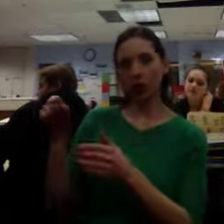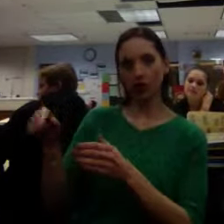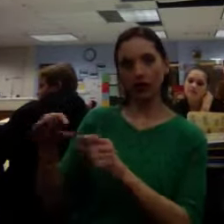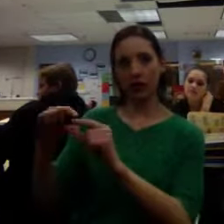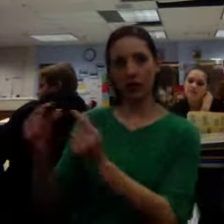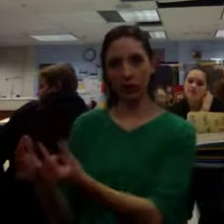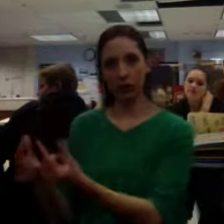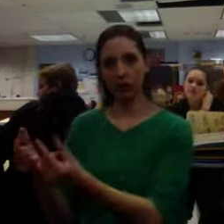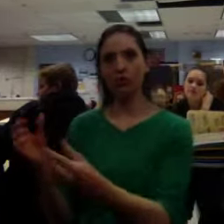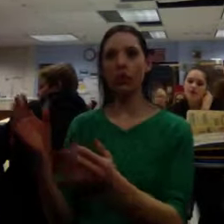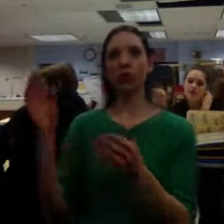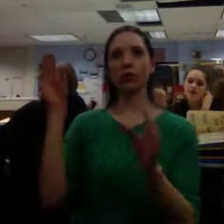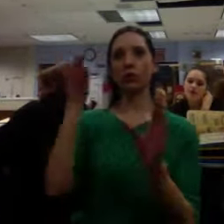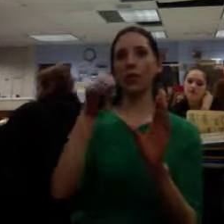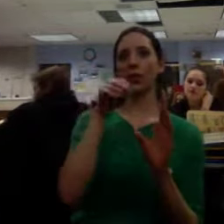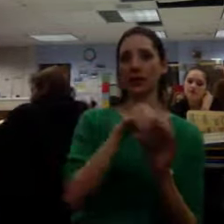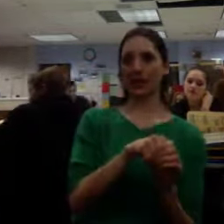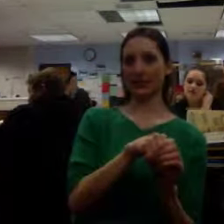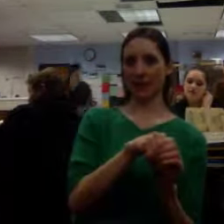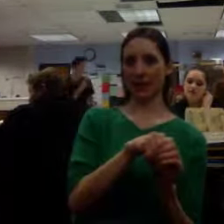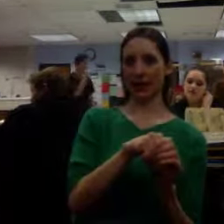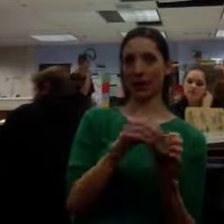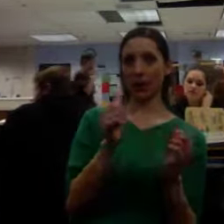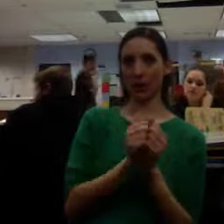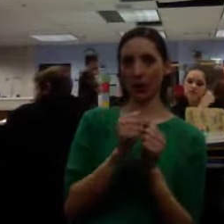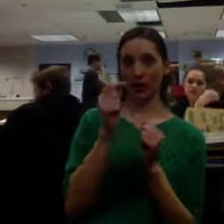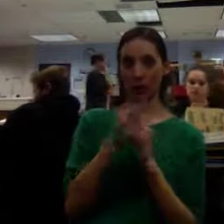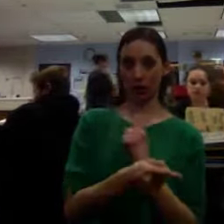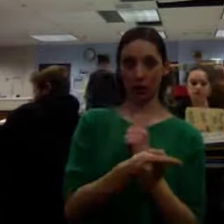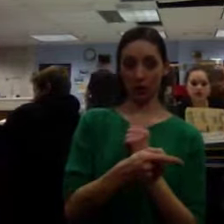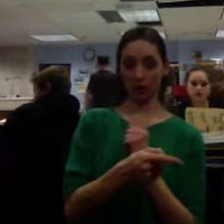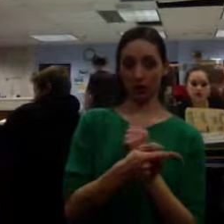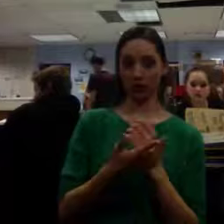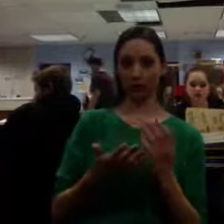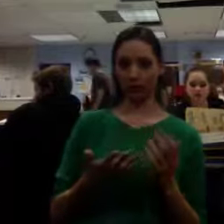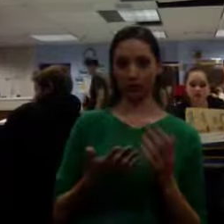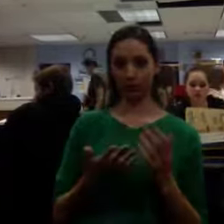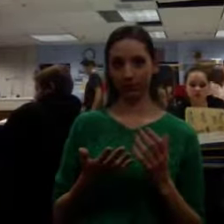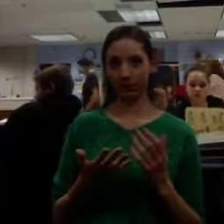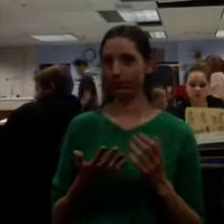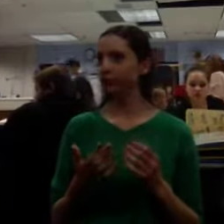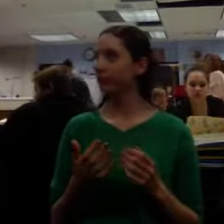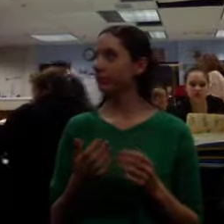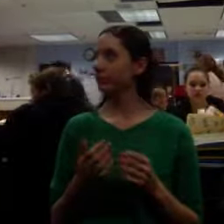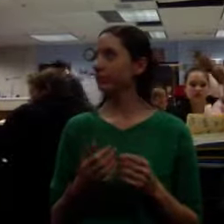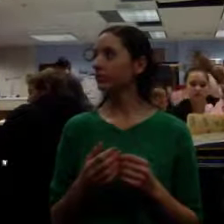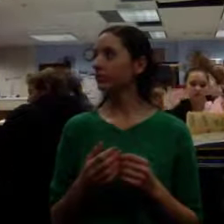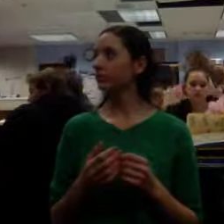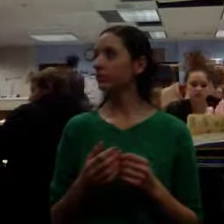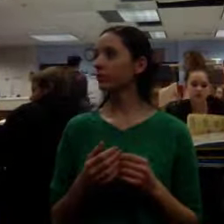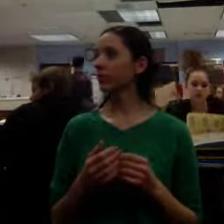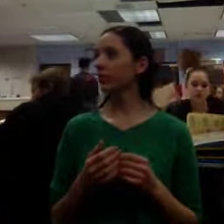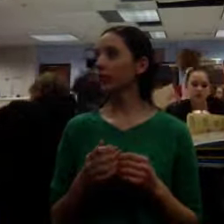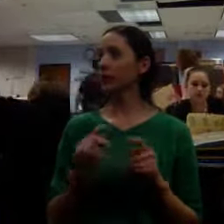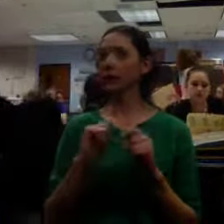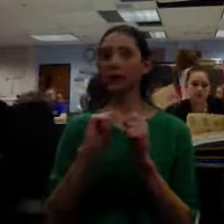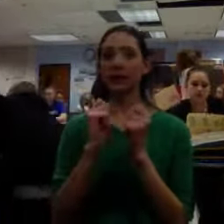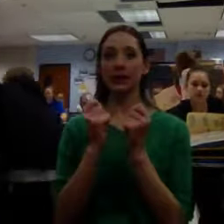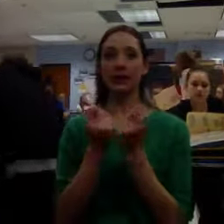any last-minute cutting, coloring, whatever else you still need to do. And team leaders, I need to talk to you one more final time.